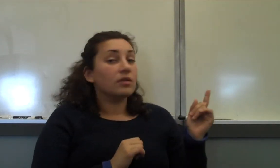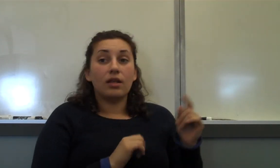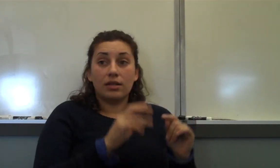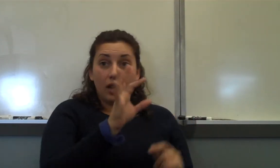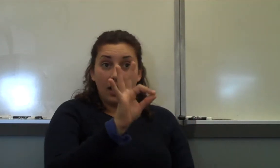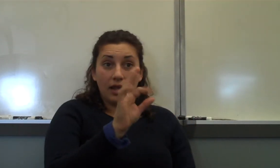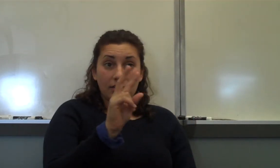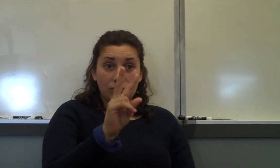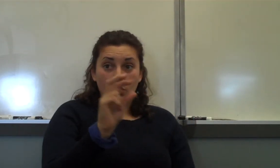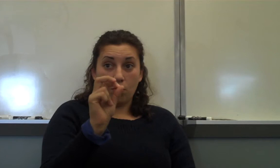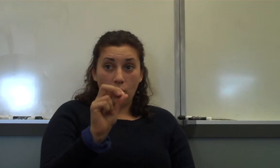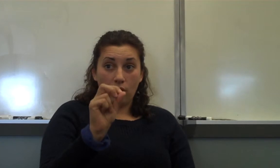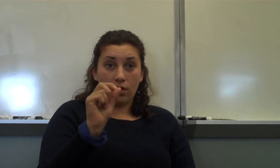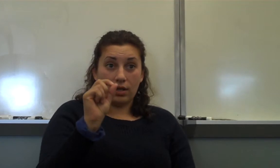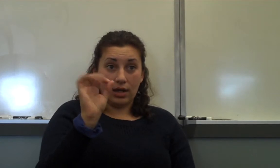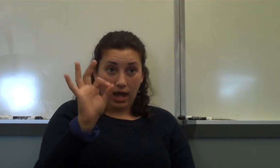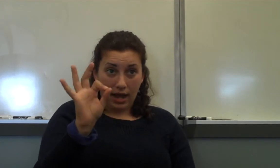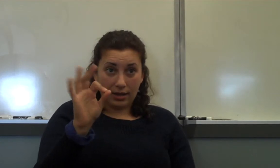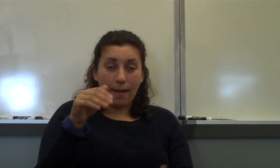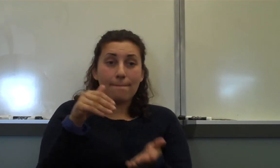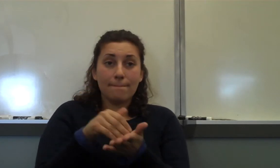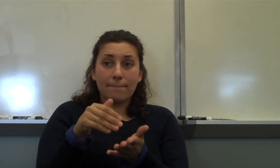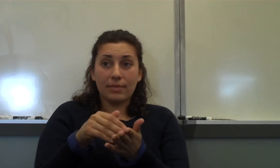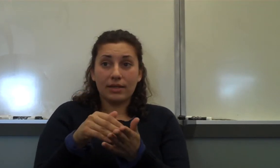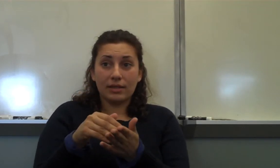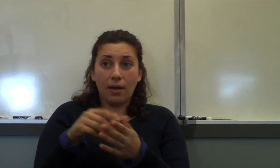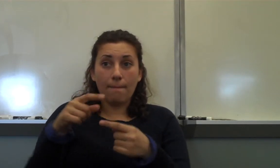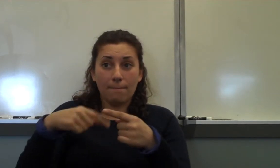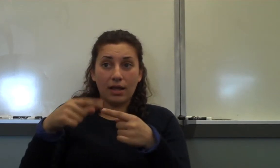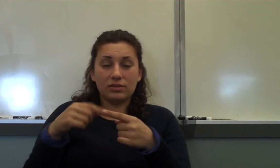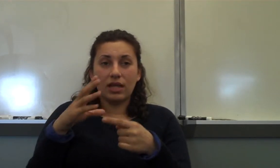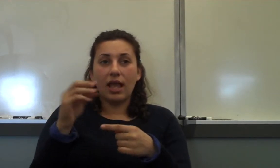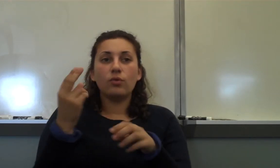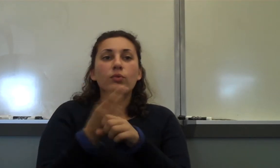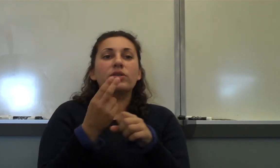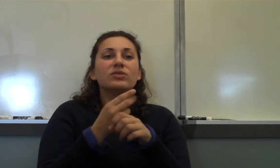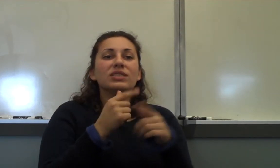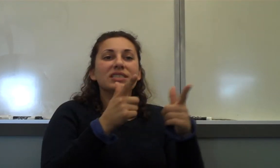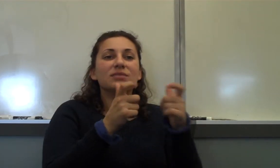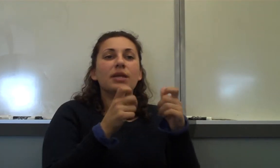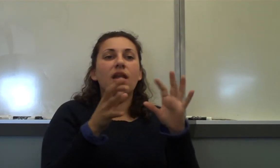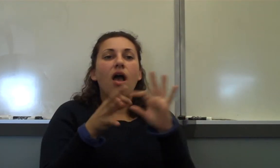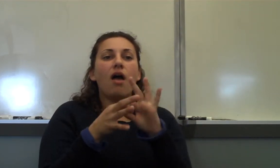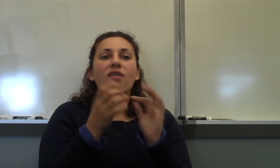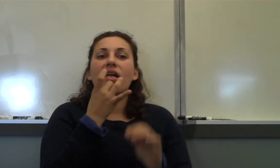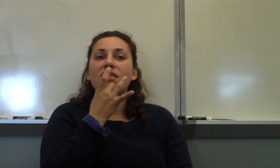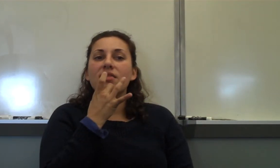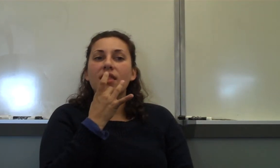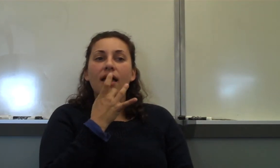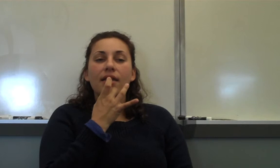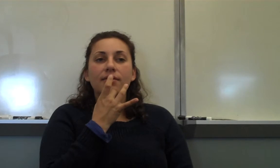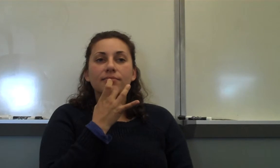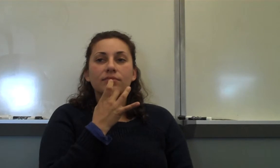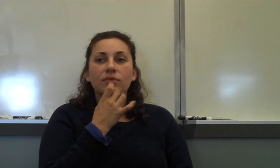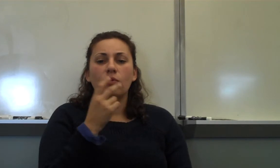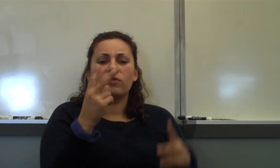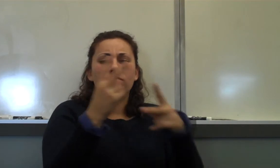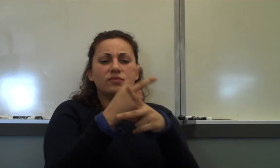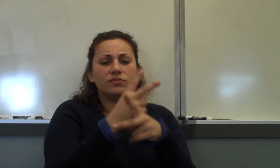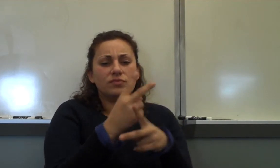92.9 million miles, and we take the speed of light. And we do a calculation that tells us the time it takes